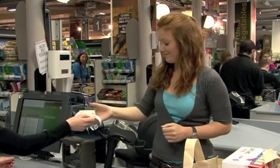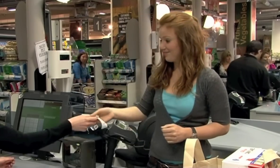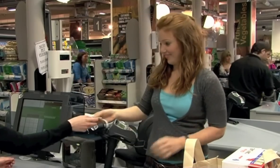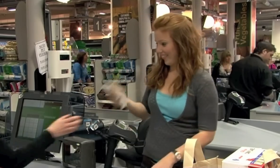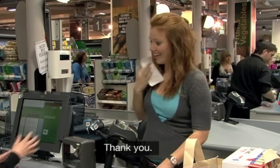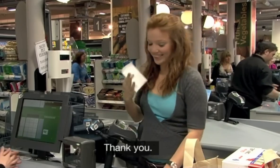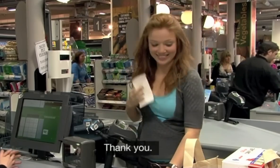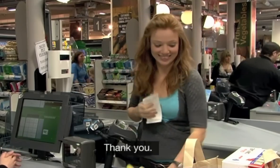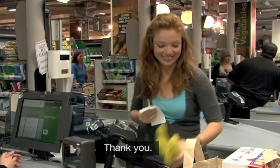Thank you.